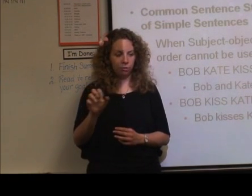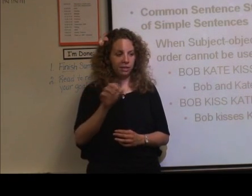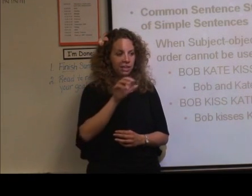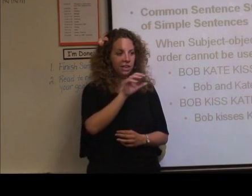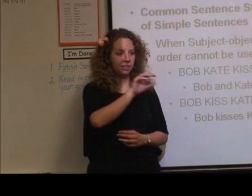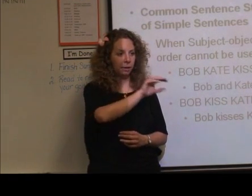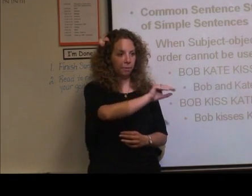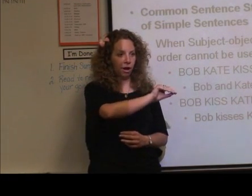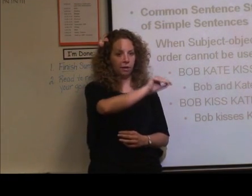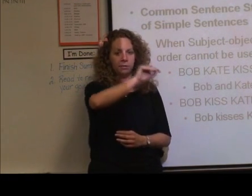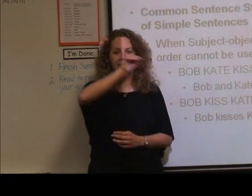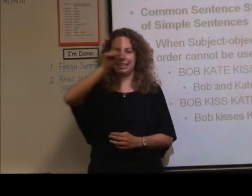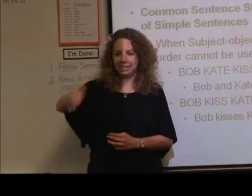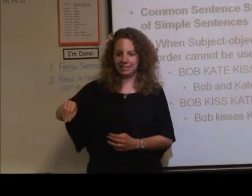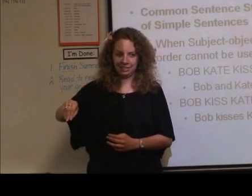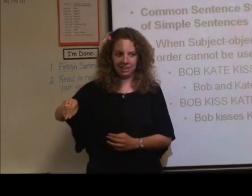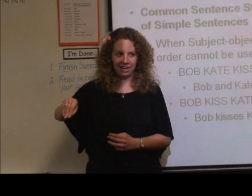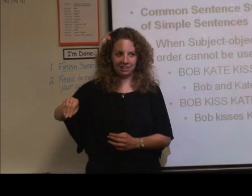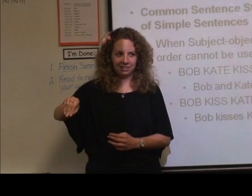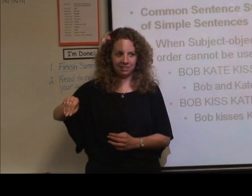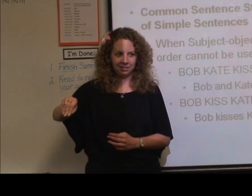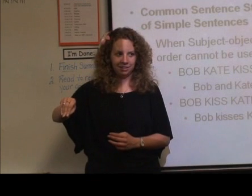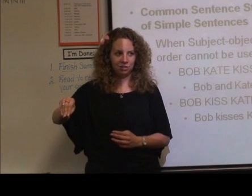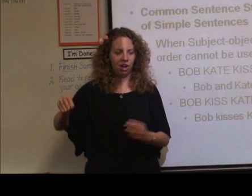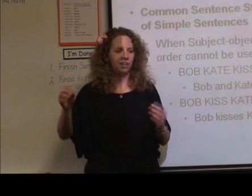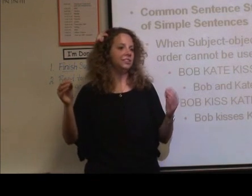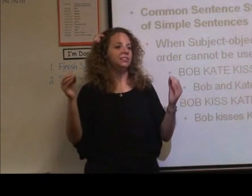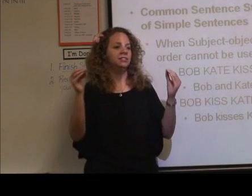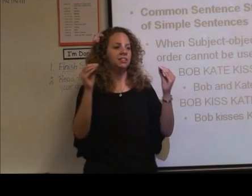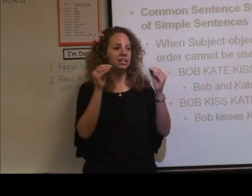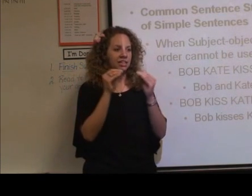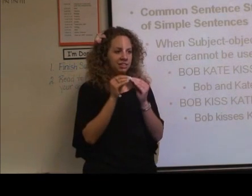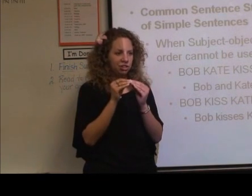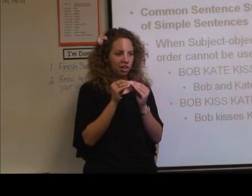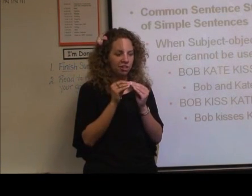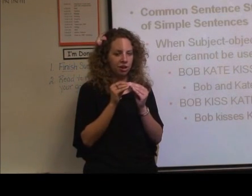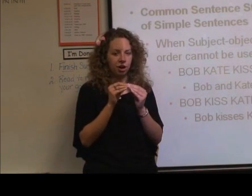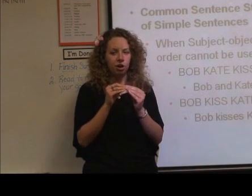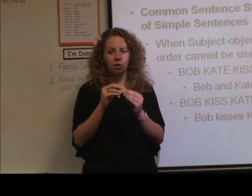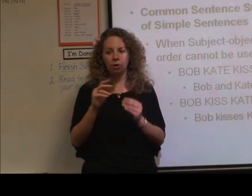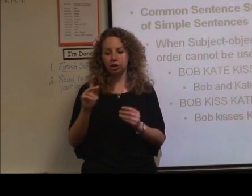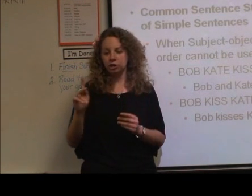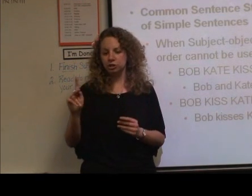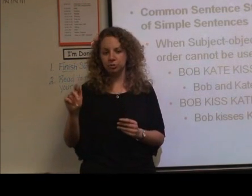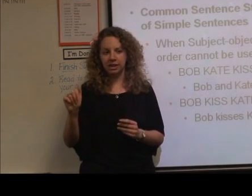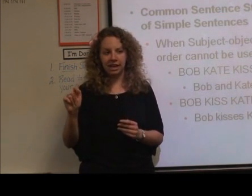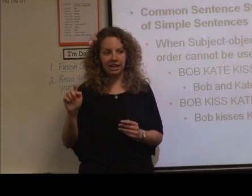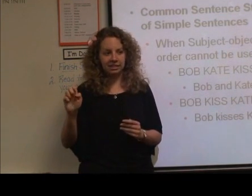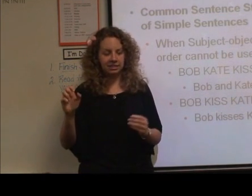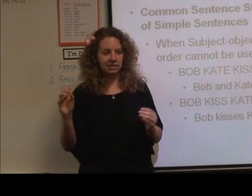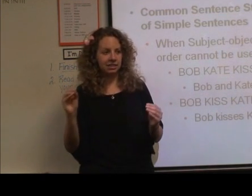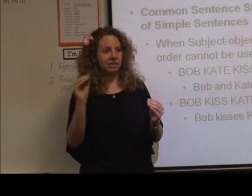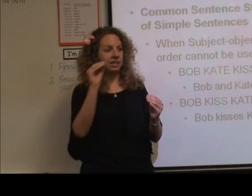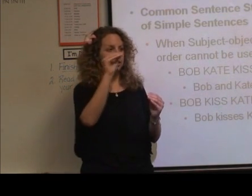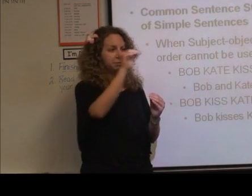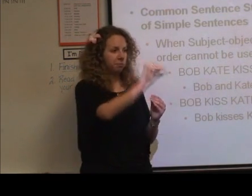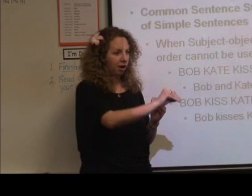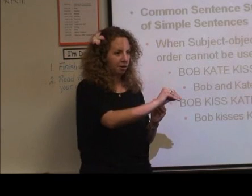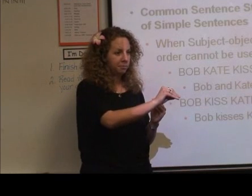would mean that Bob kissed Kate, not that they kissed each other. Or you could do Kate kissed Bob,